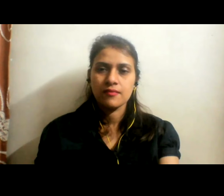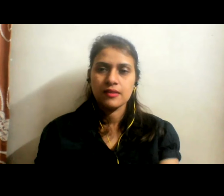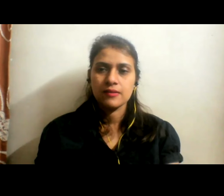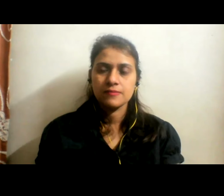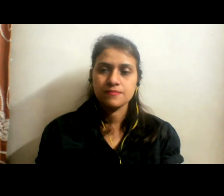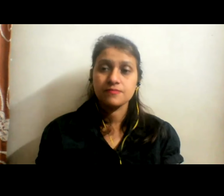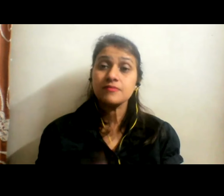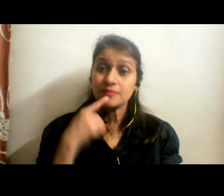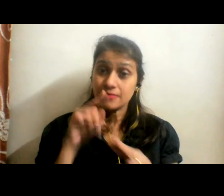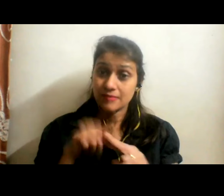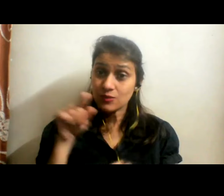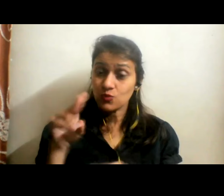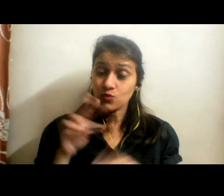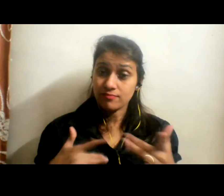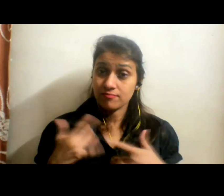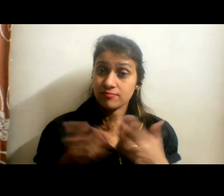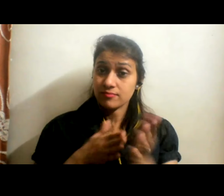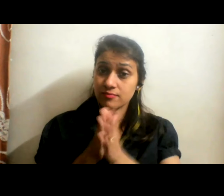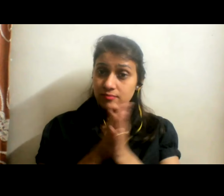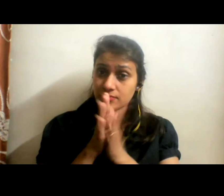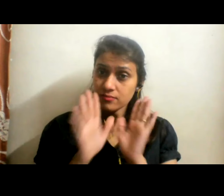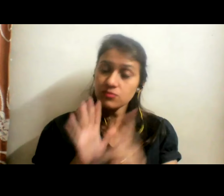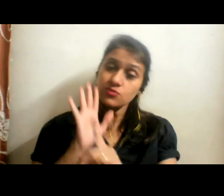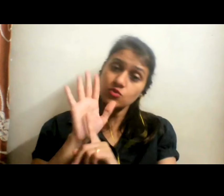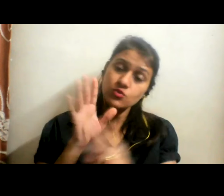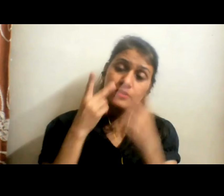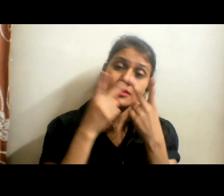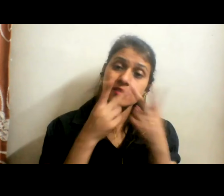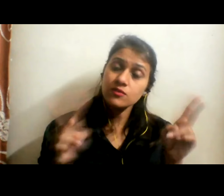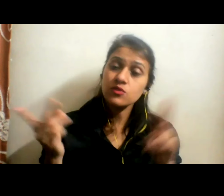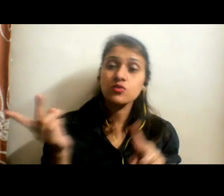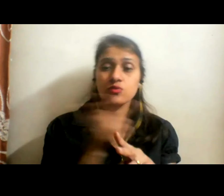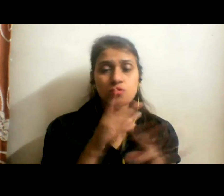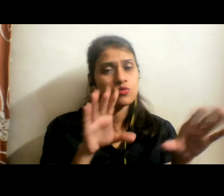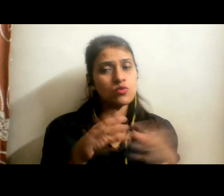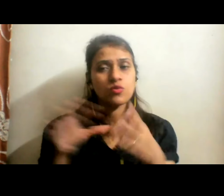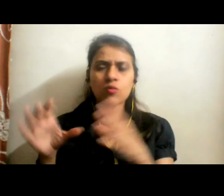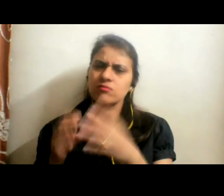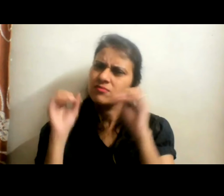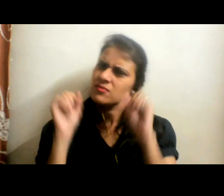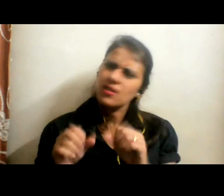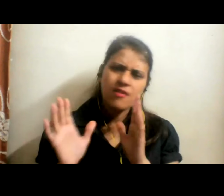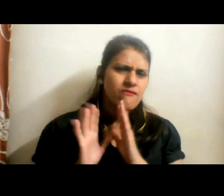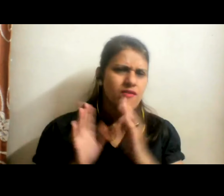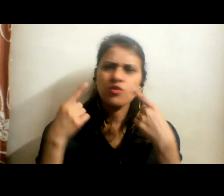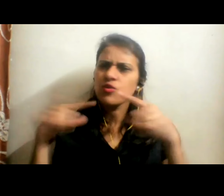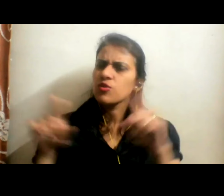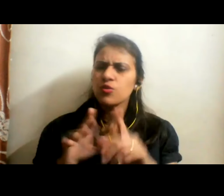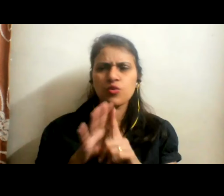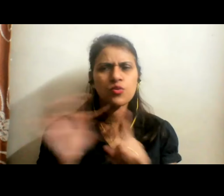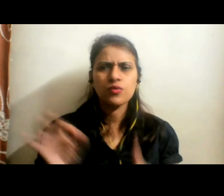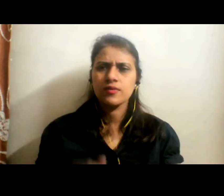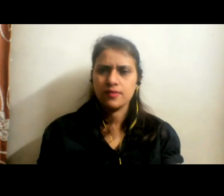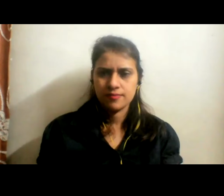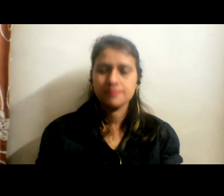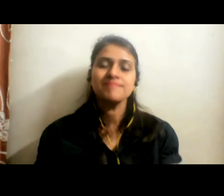doing that, because that then shows how differently both the communities are placed, then you can go ahead with it. Okay,